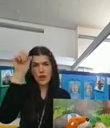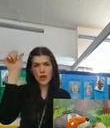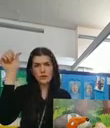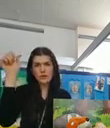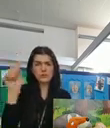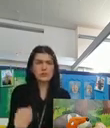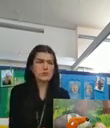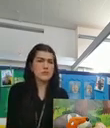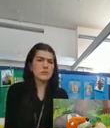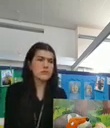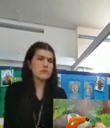know?"